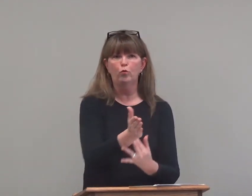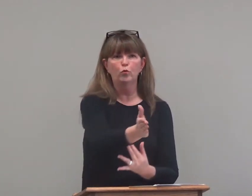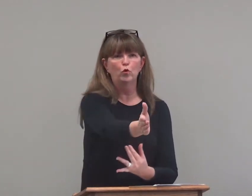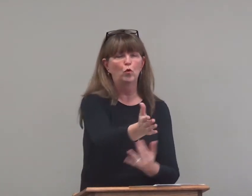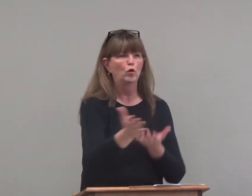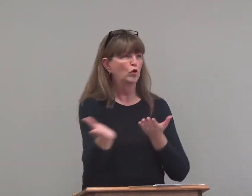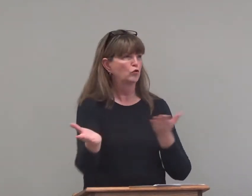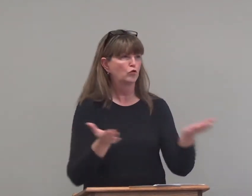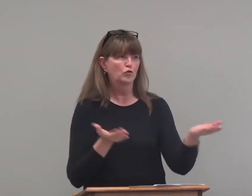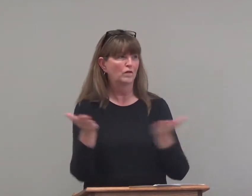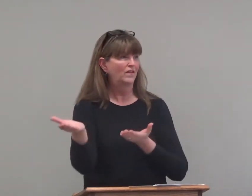orders, and they